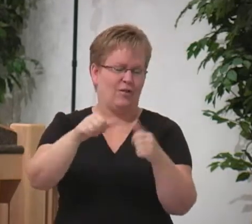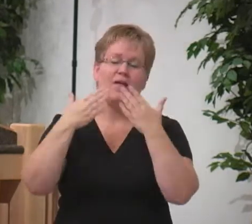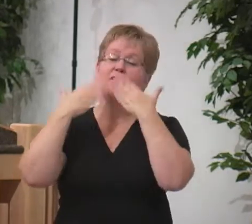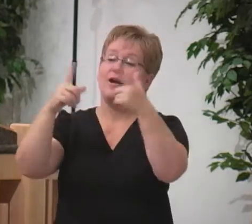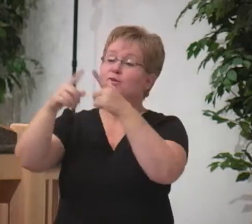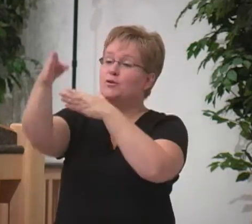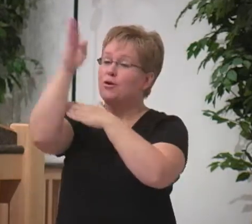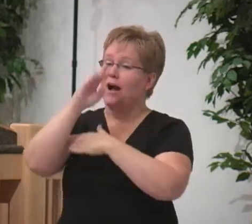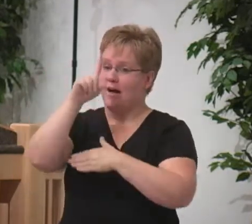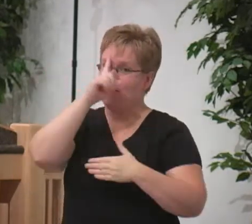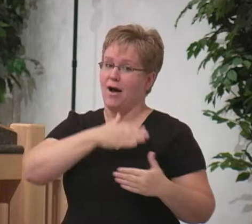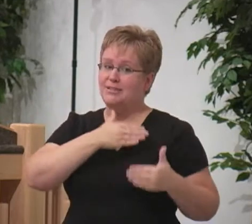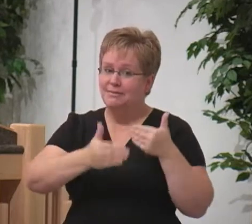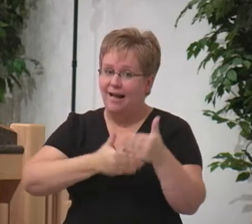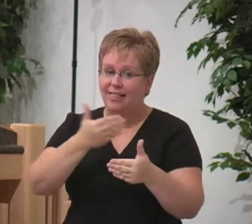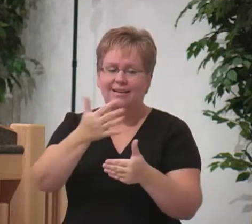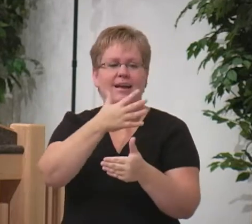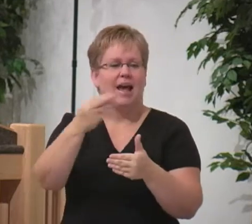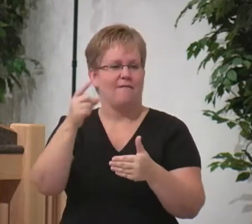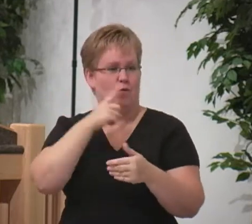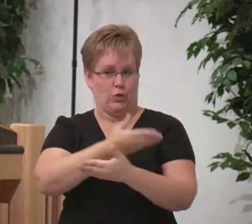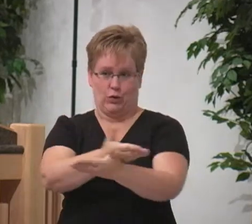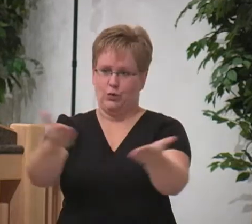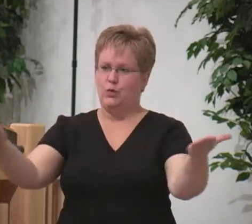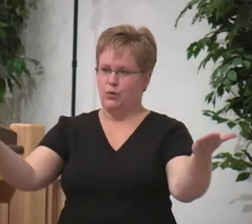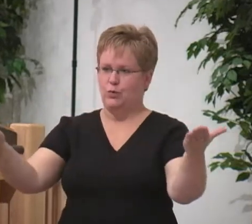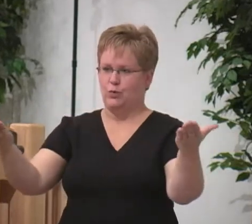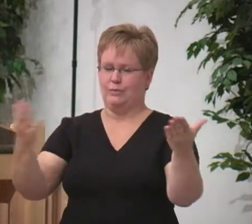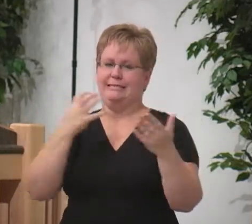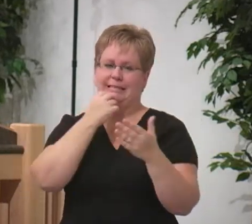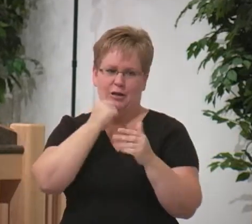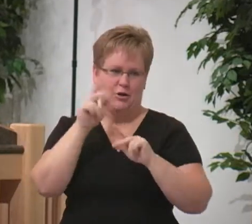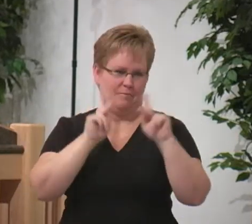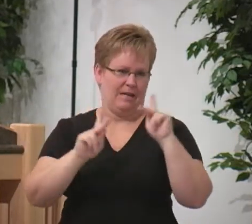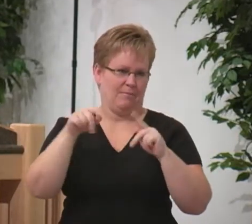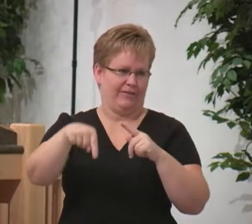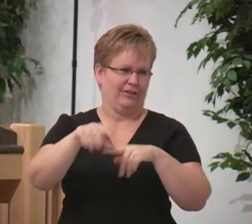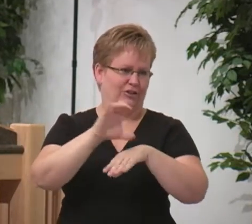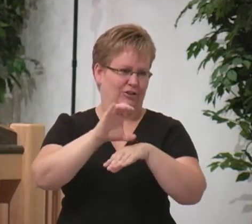for hospitality and for all of you, dear people, dear congregation. Amen.